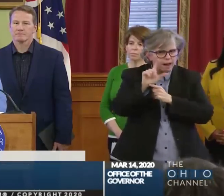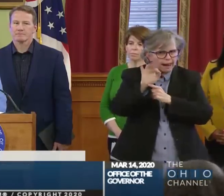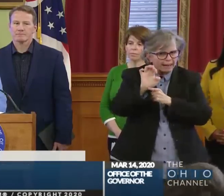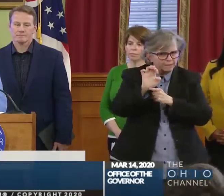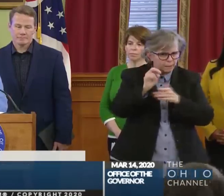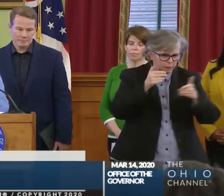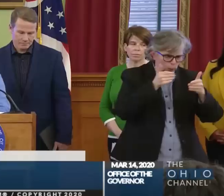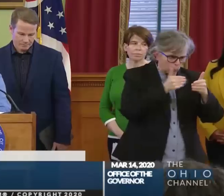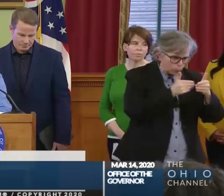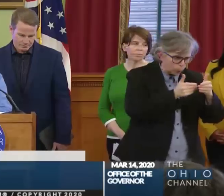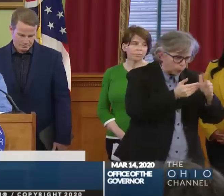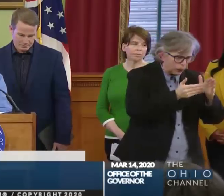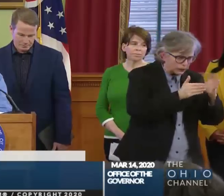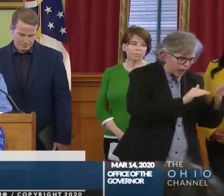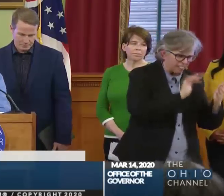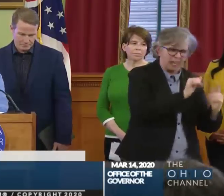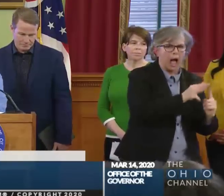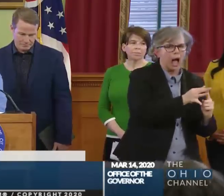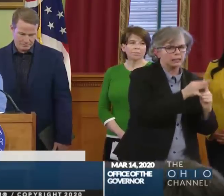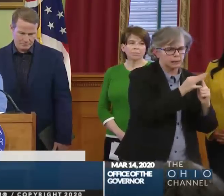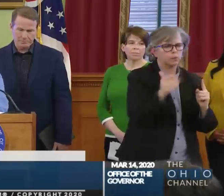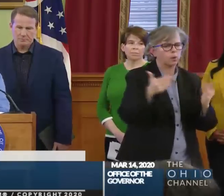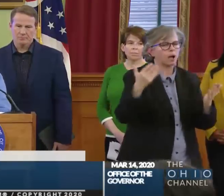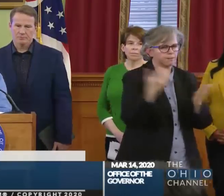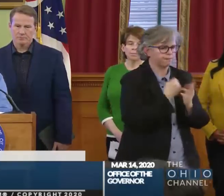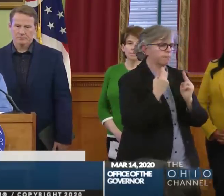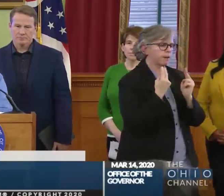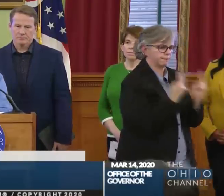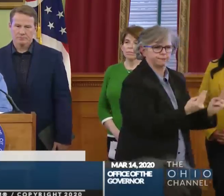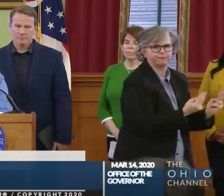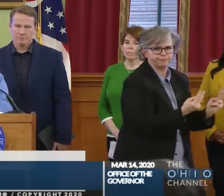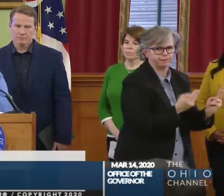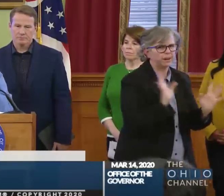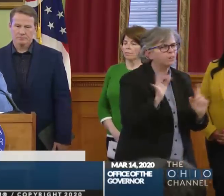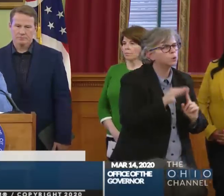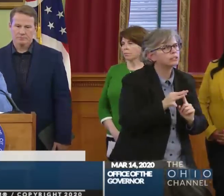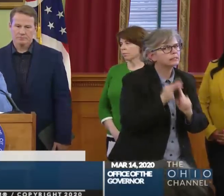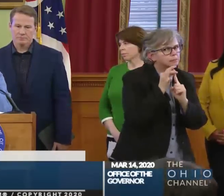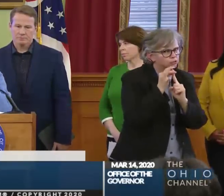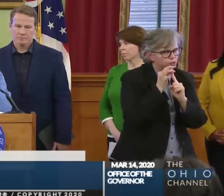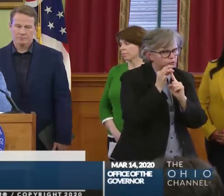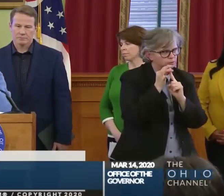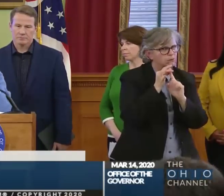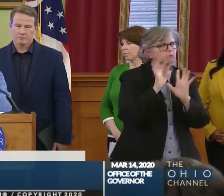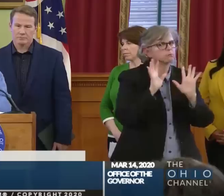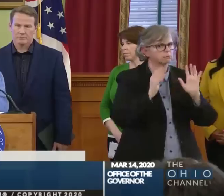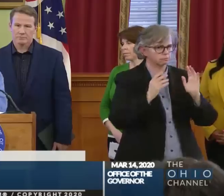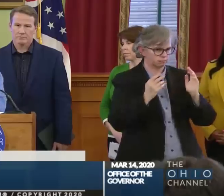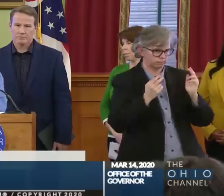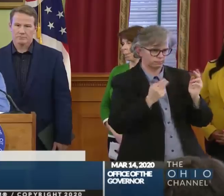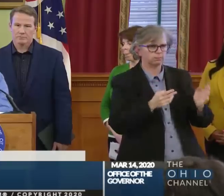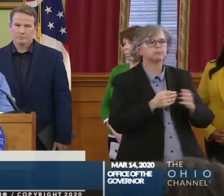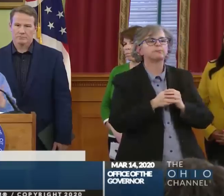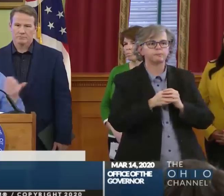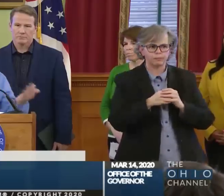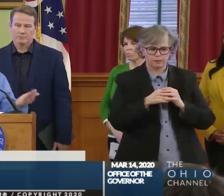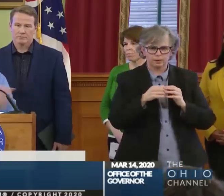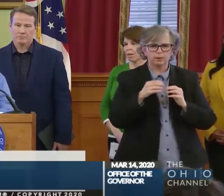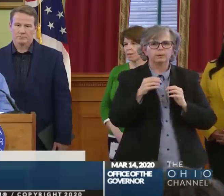was written into the rule that we wrote. We did not specify